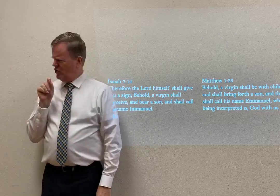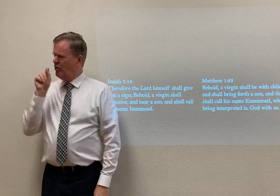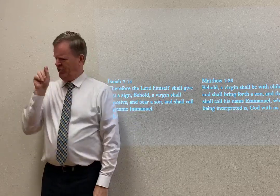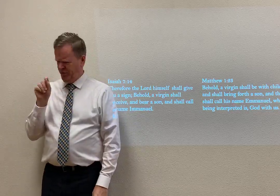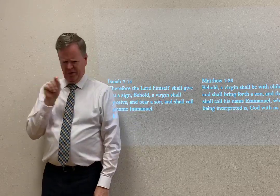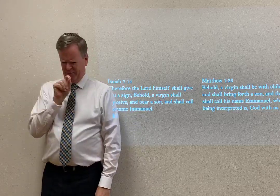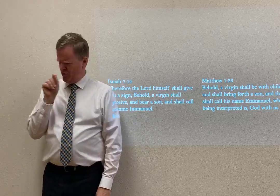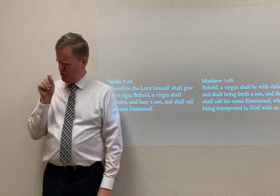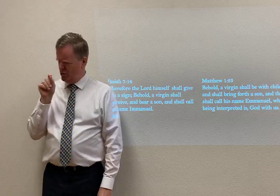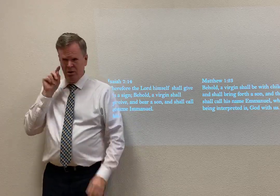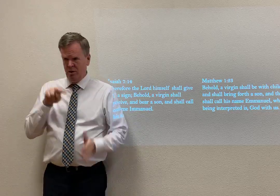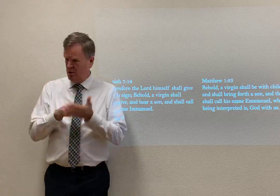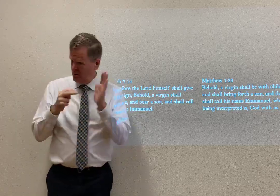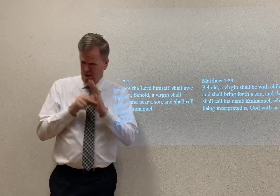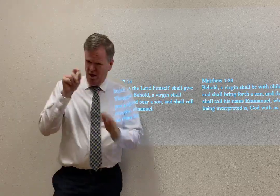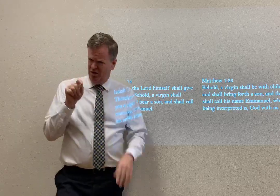14 says,